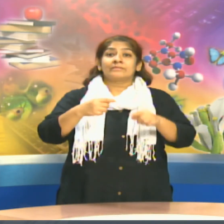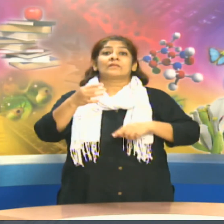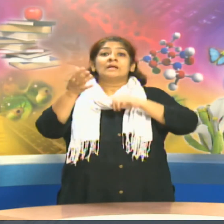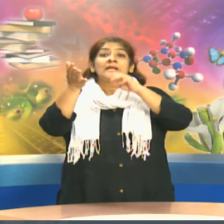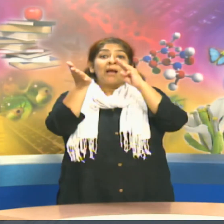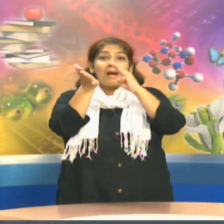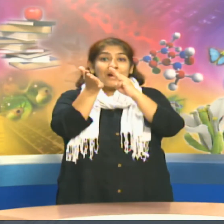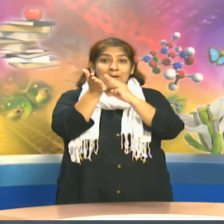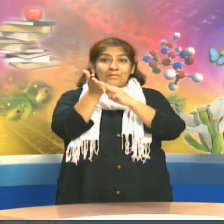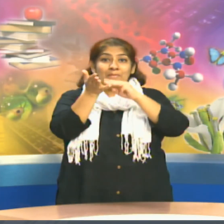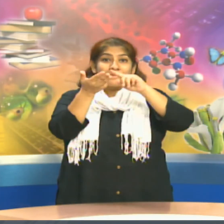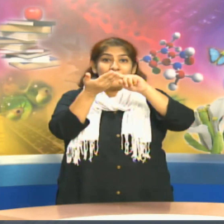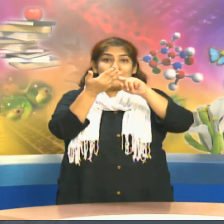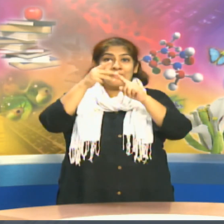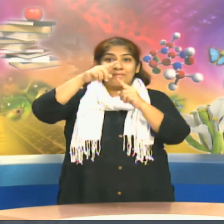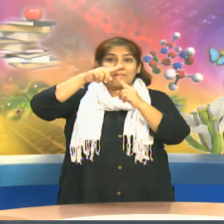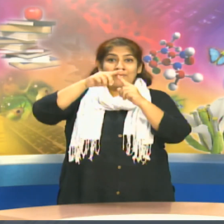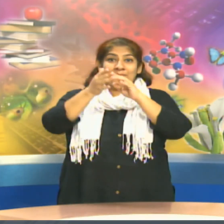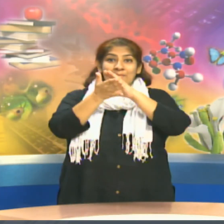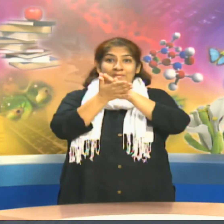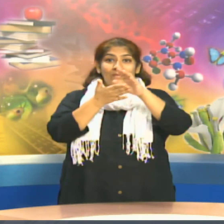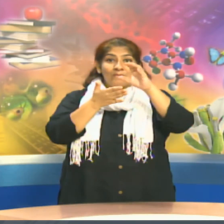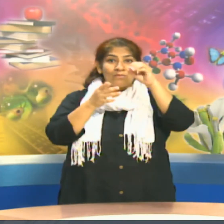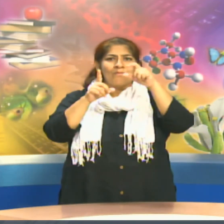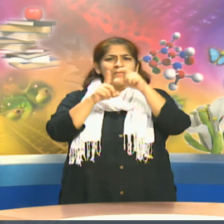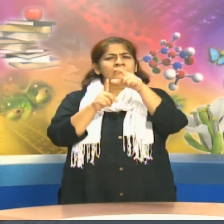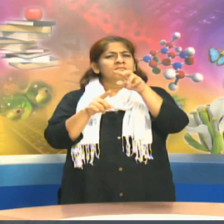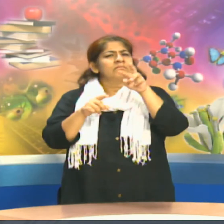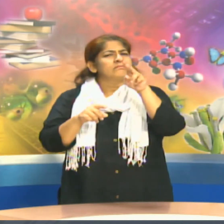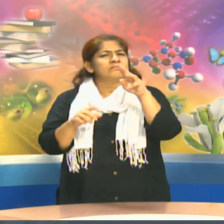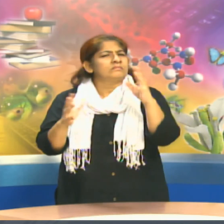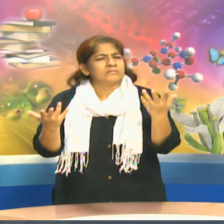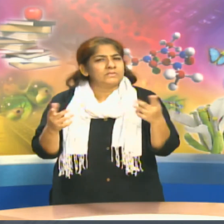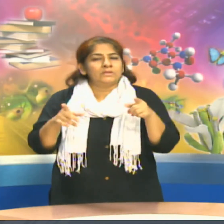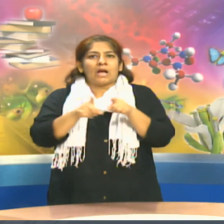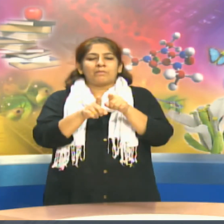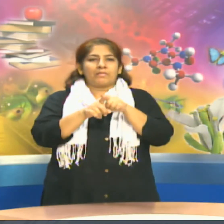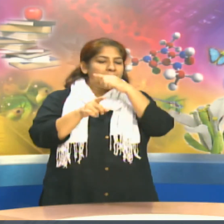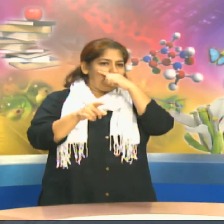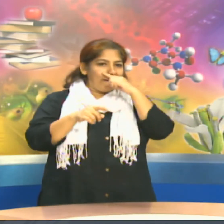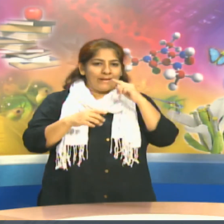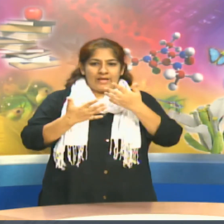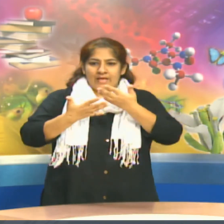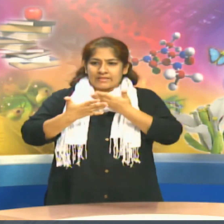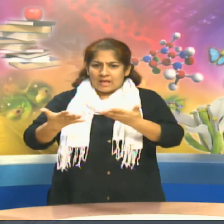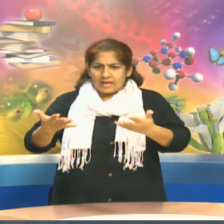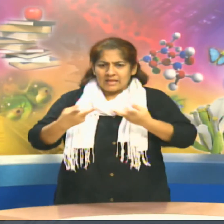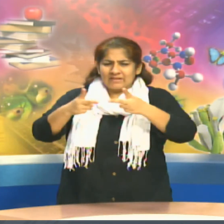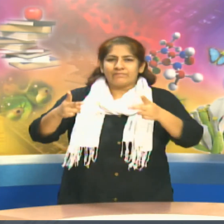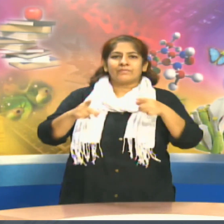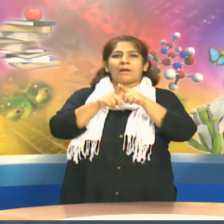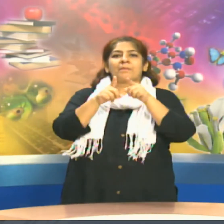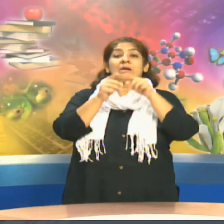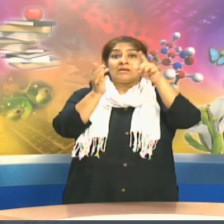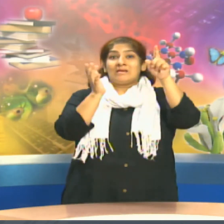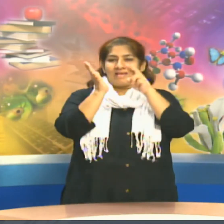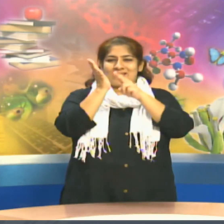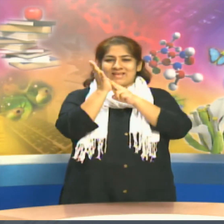The next is methods. what do you understand by method? For example,